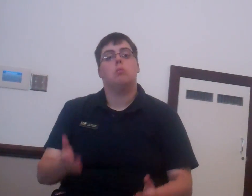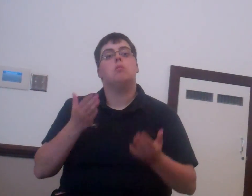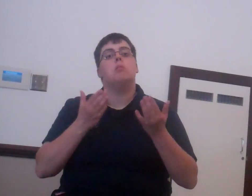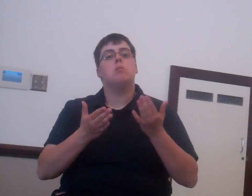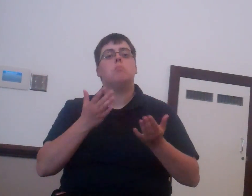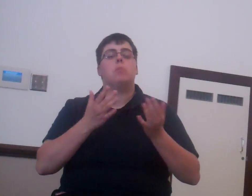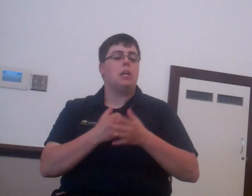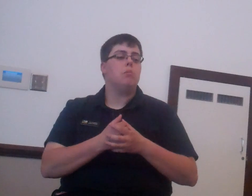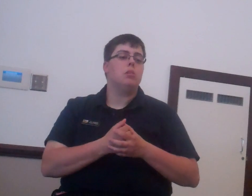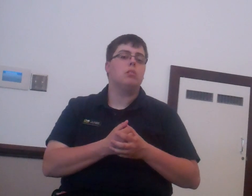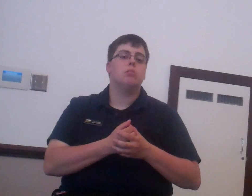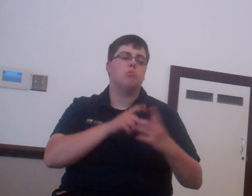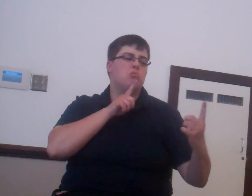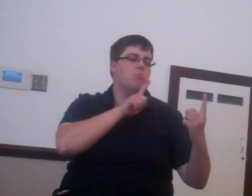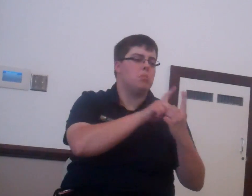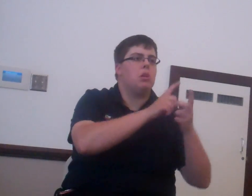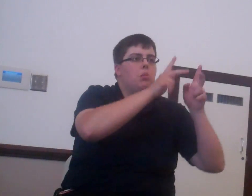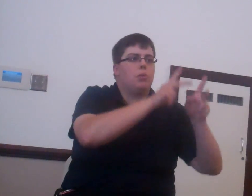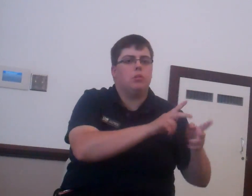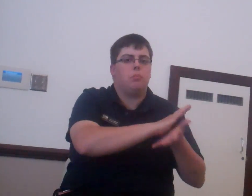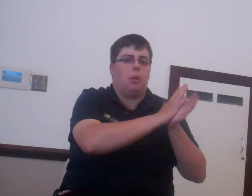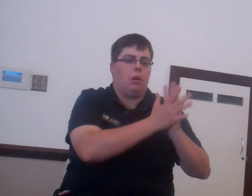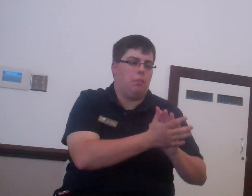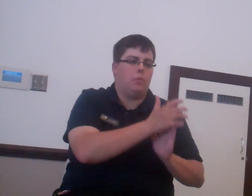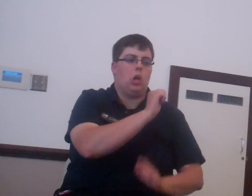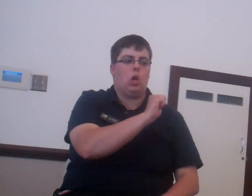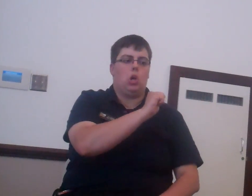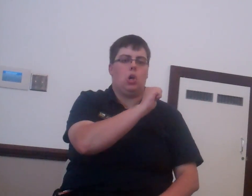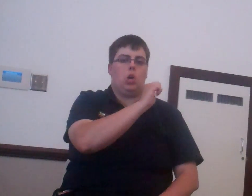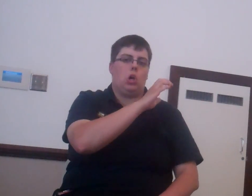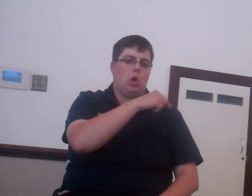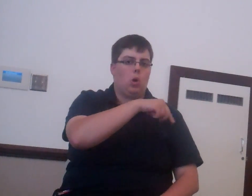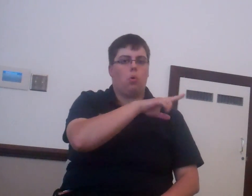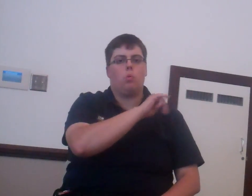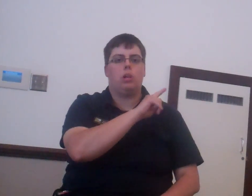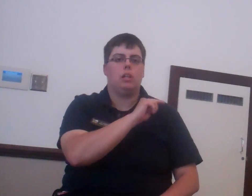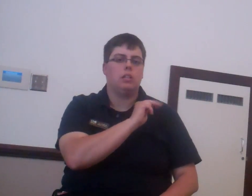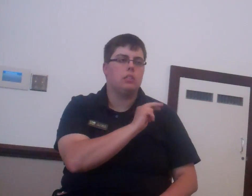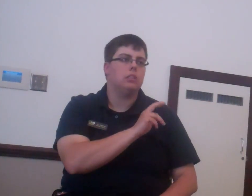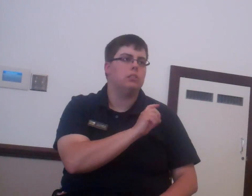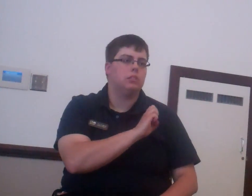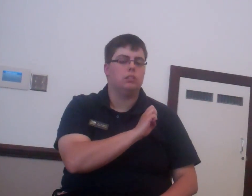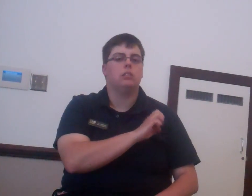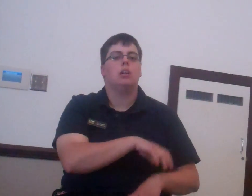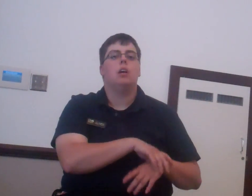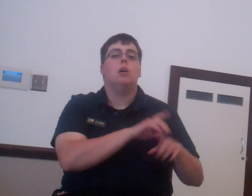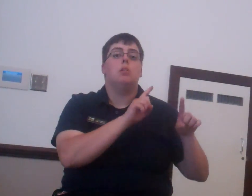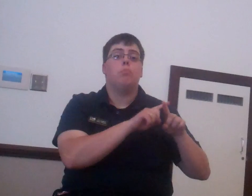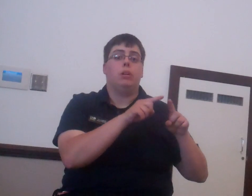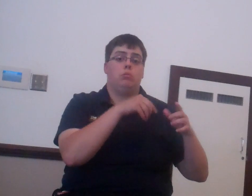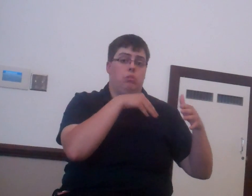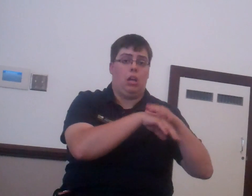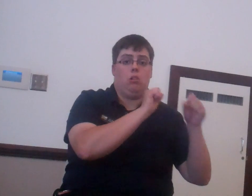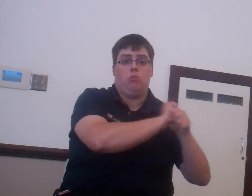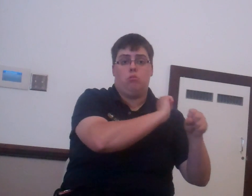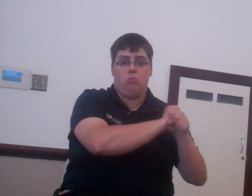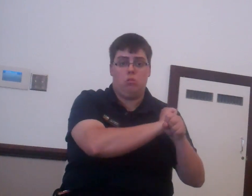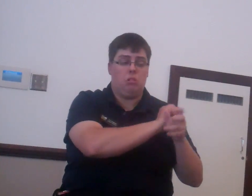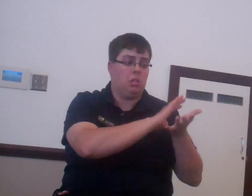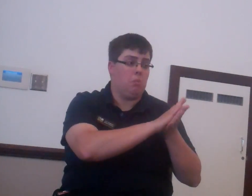Or maybe a really strong friendship or a romantic partner and that sort of thing. So it's kind of, I think work can be kind of this interesting blend